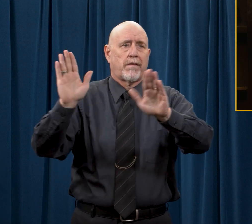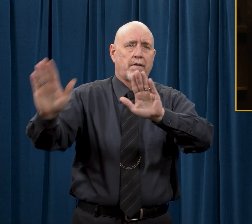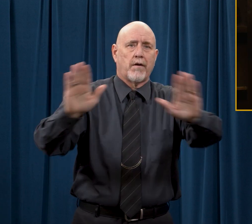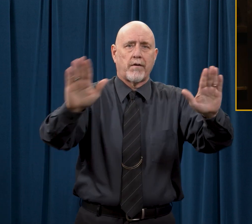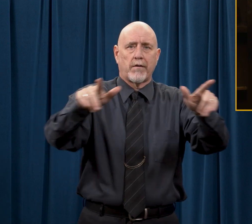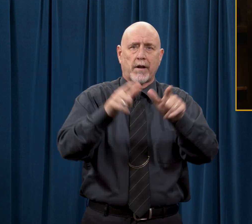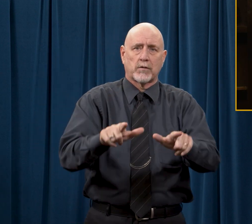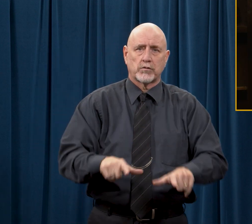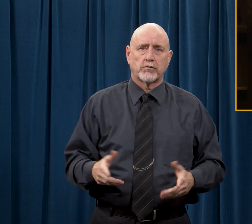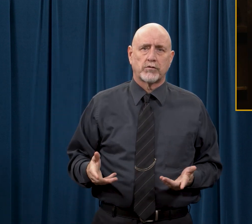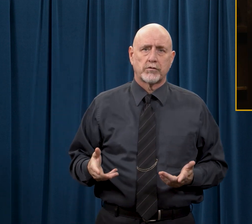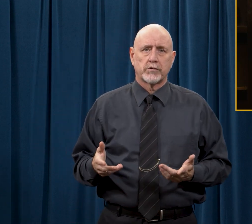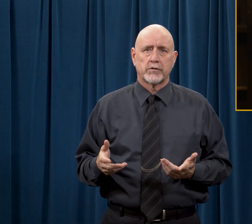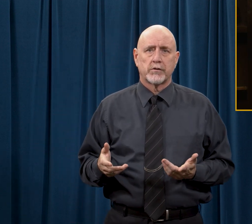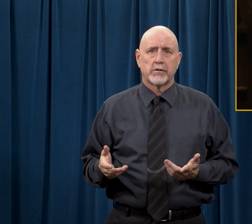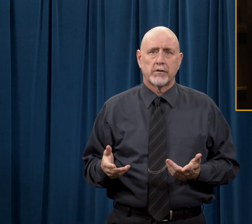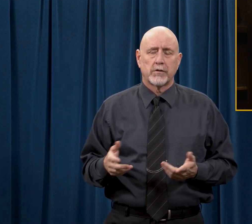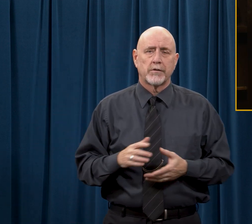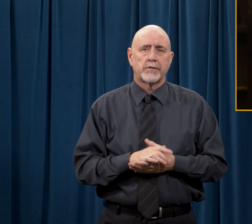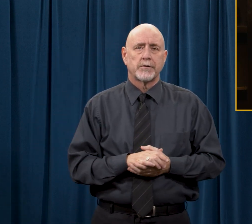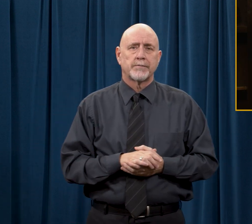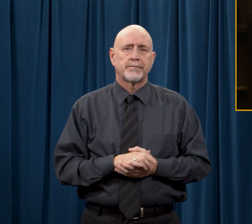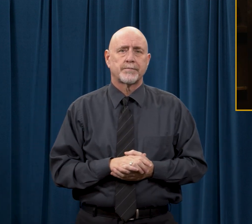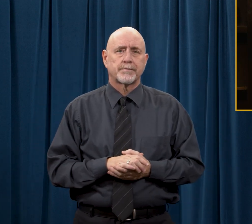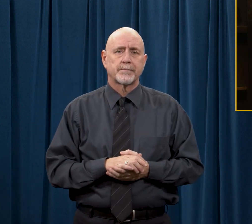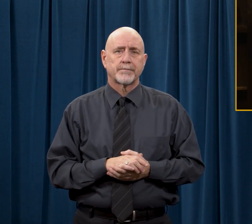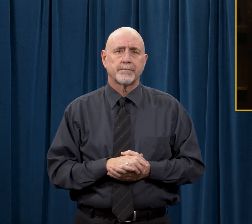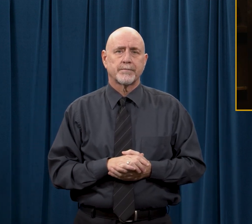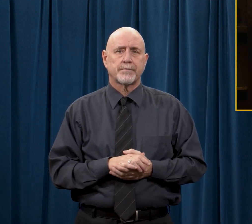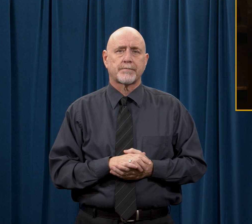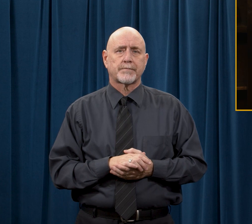which is in the language of the common people.